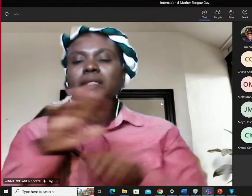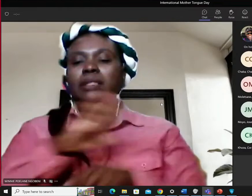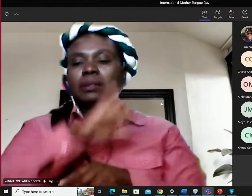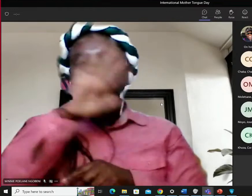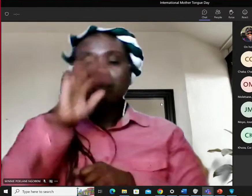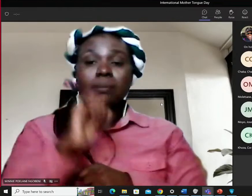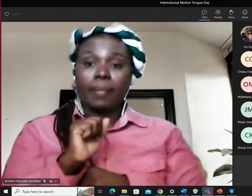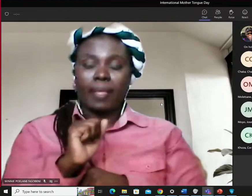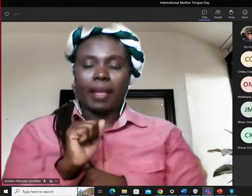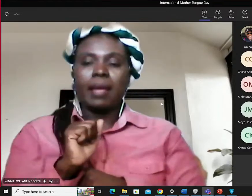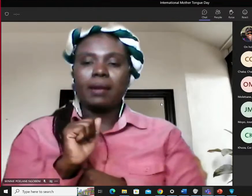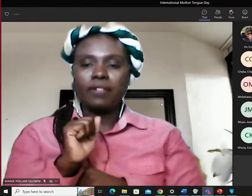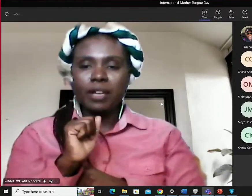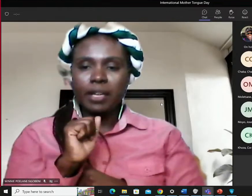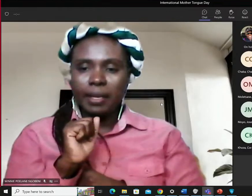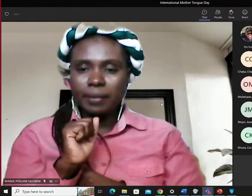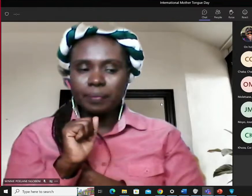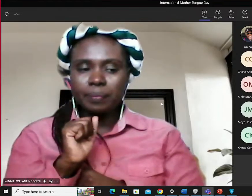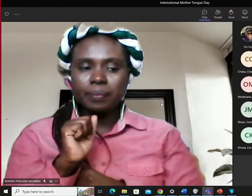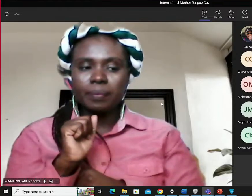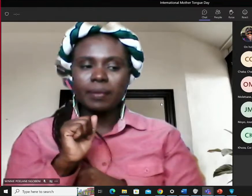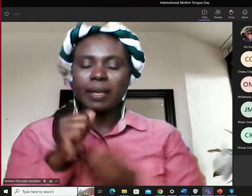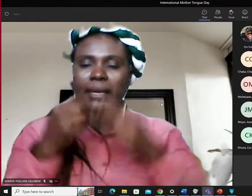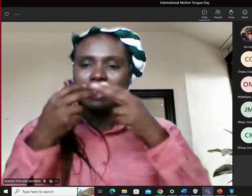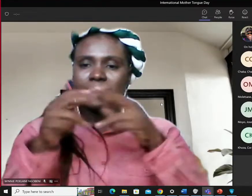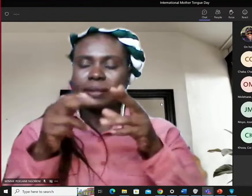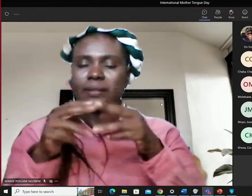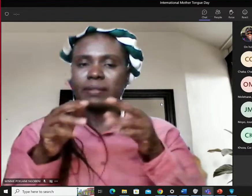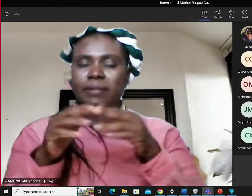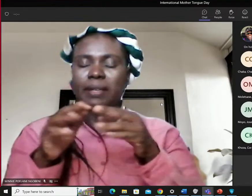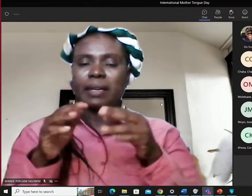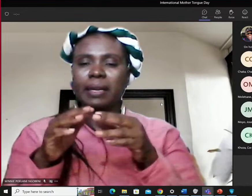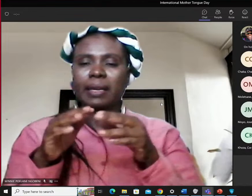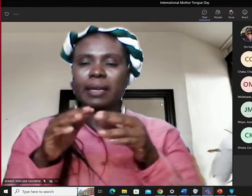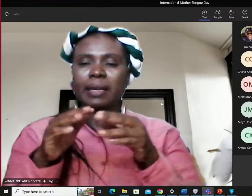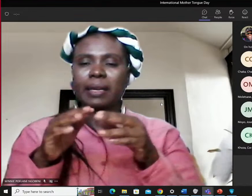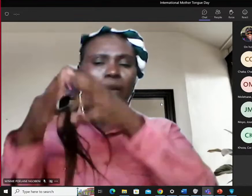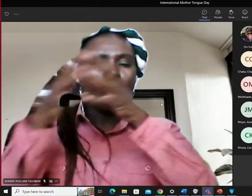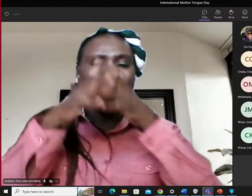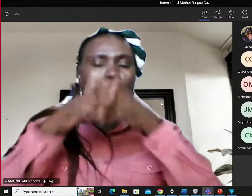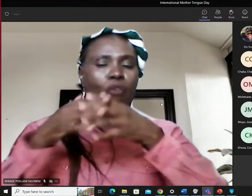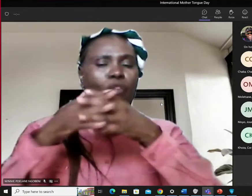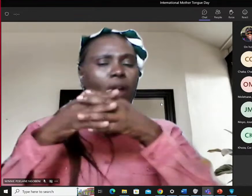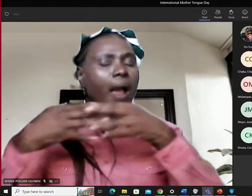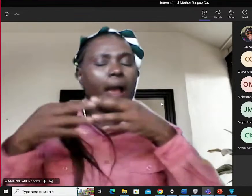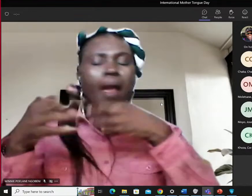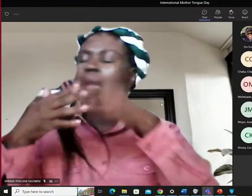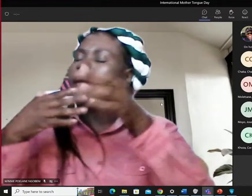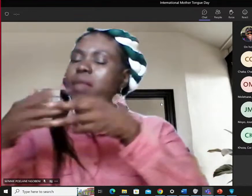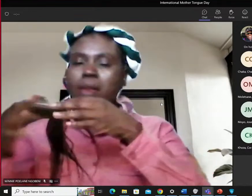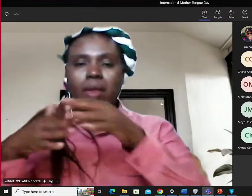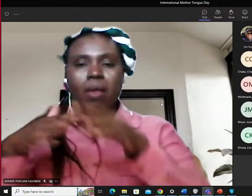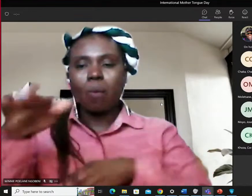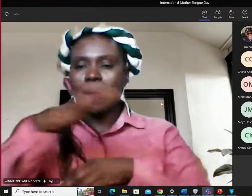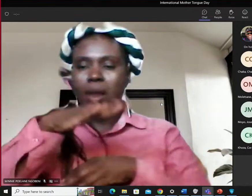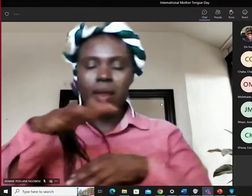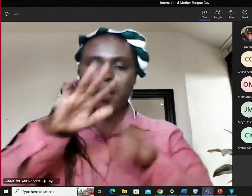and spoken French and Russia, everything is all over the world.